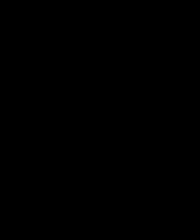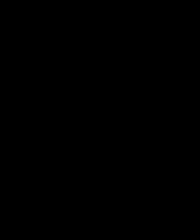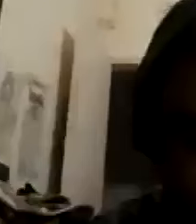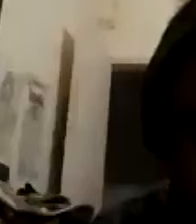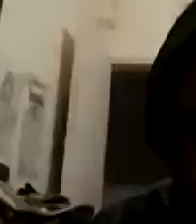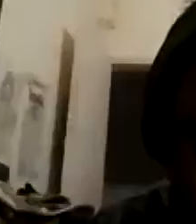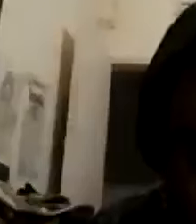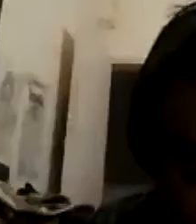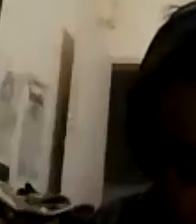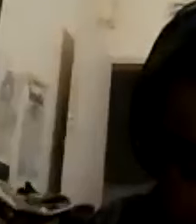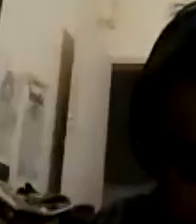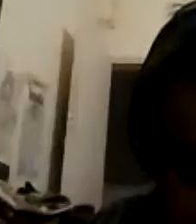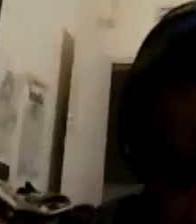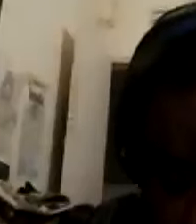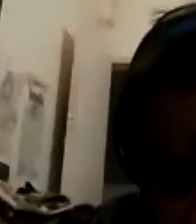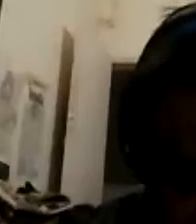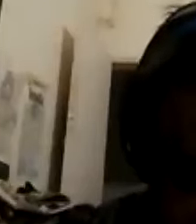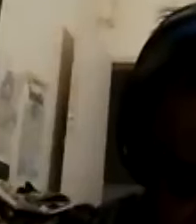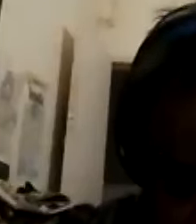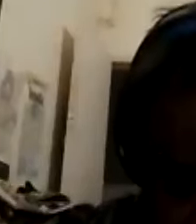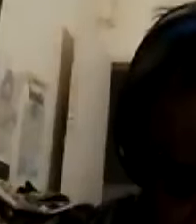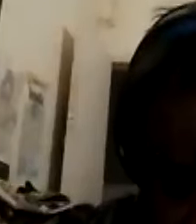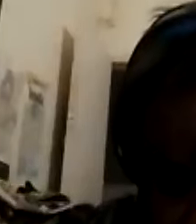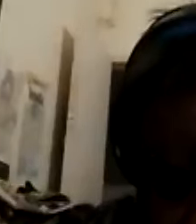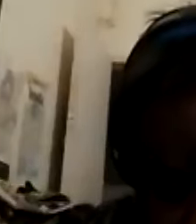ma'am, I do. So my first